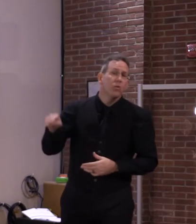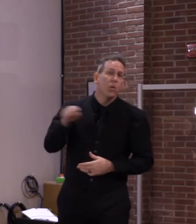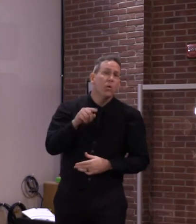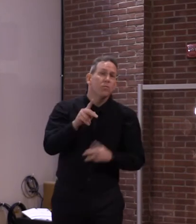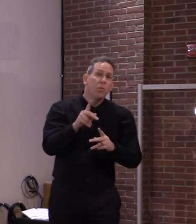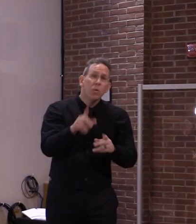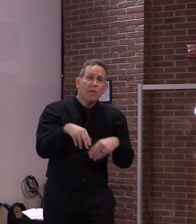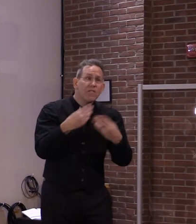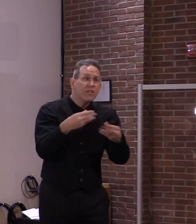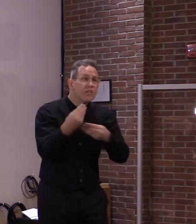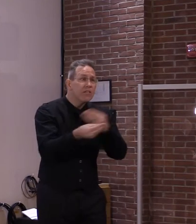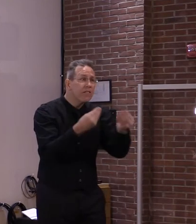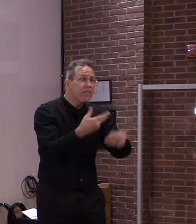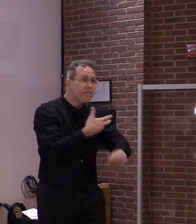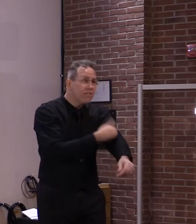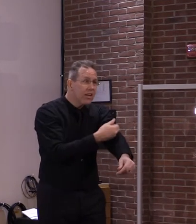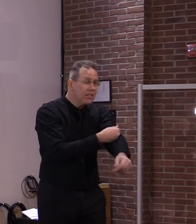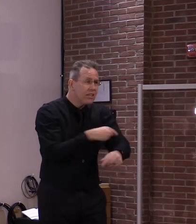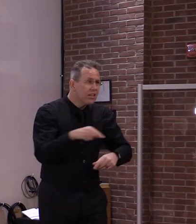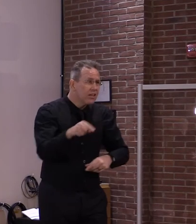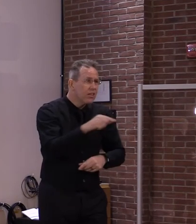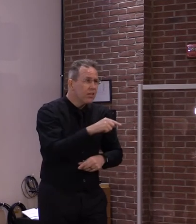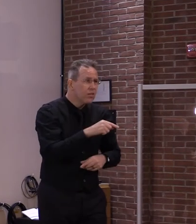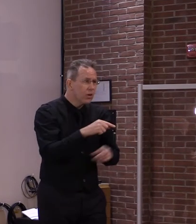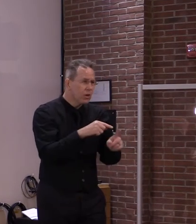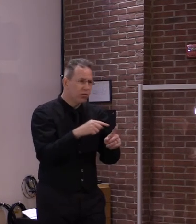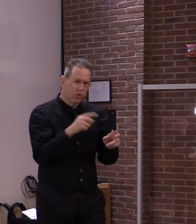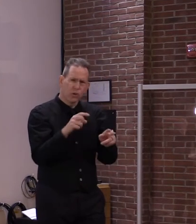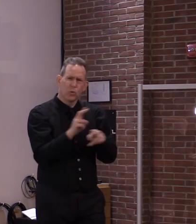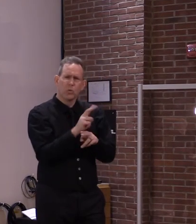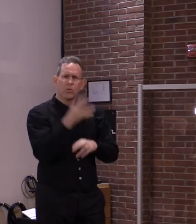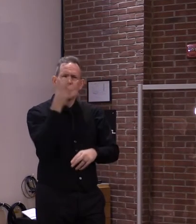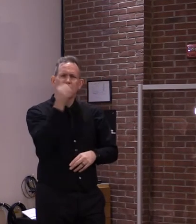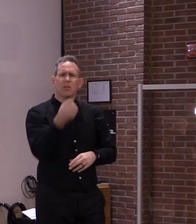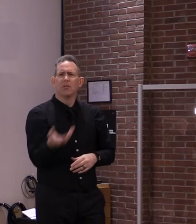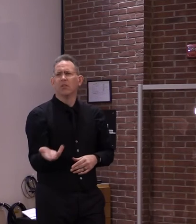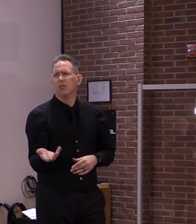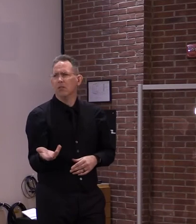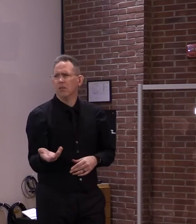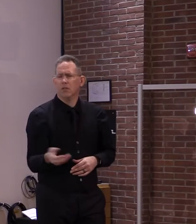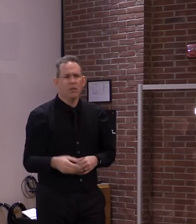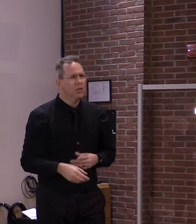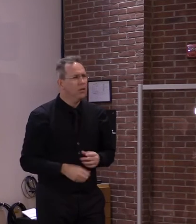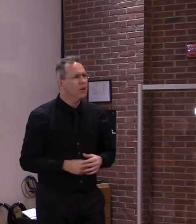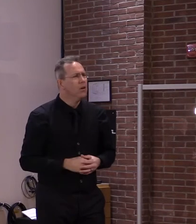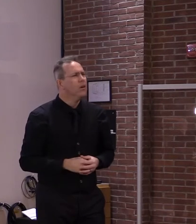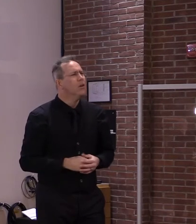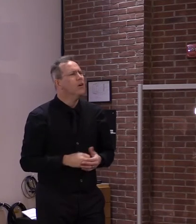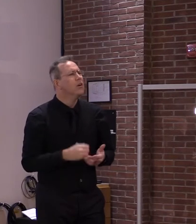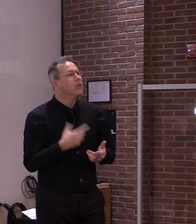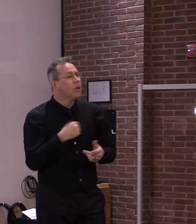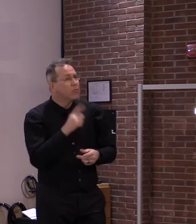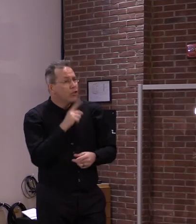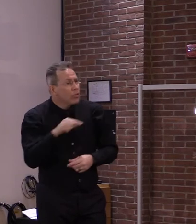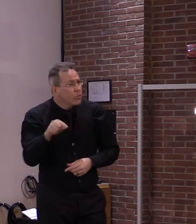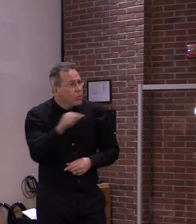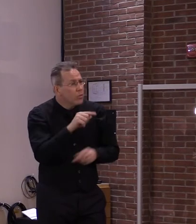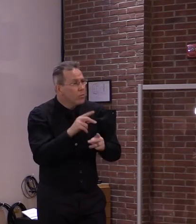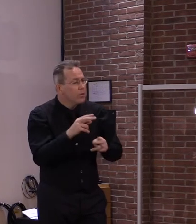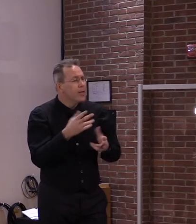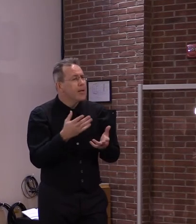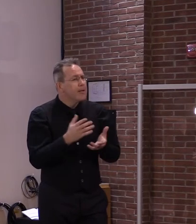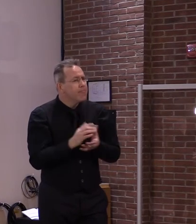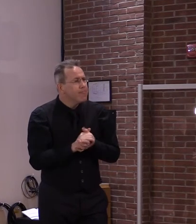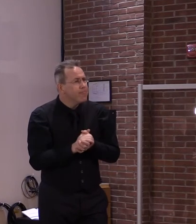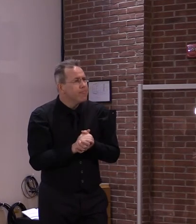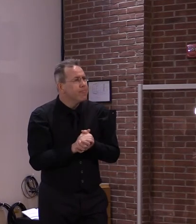common sense as you said to make sure we don't have unnecessary unnecessary spoilage um and in the